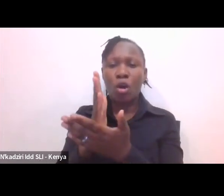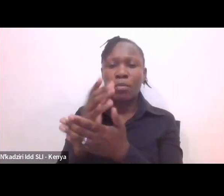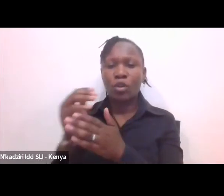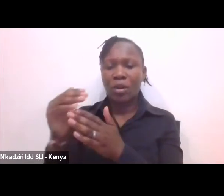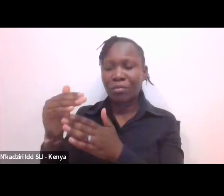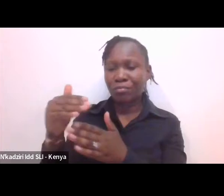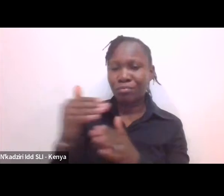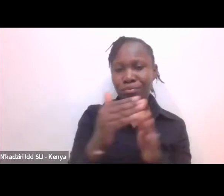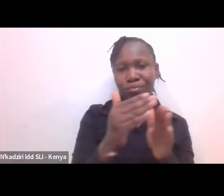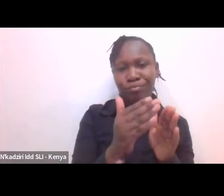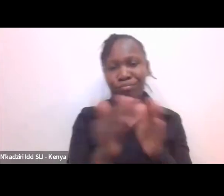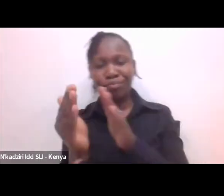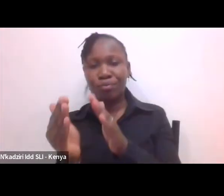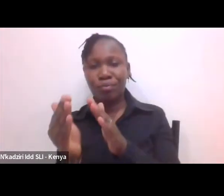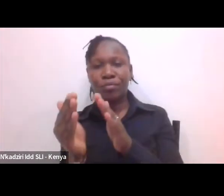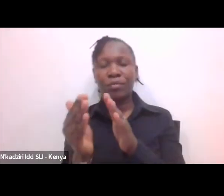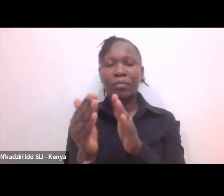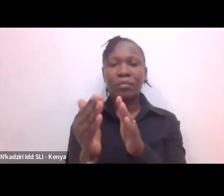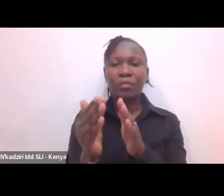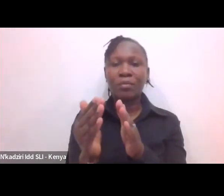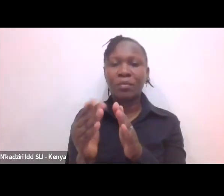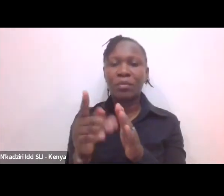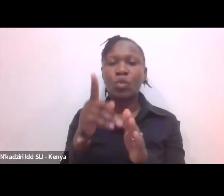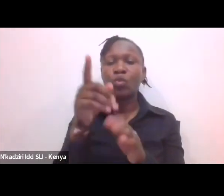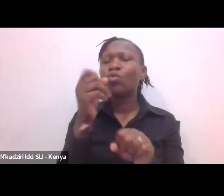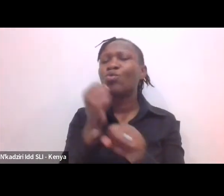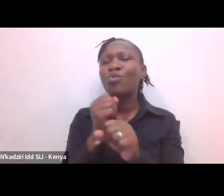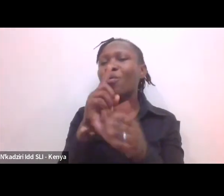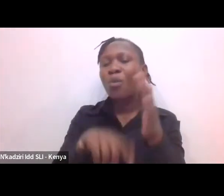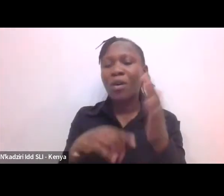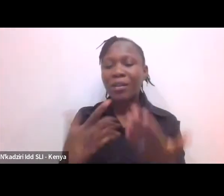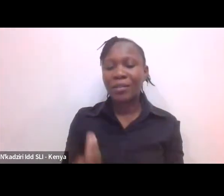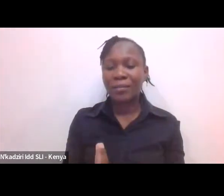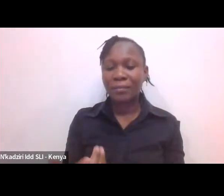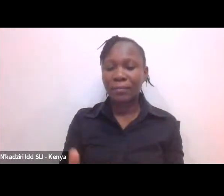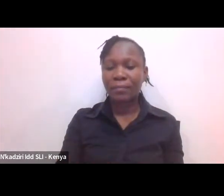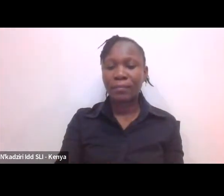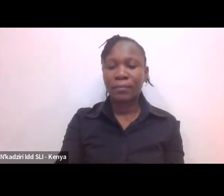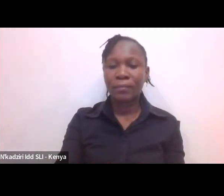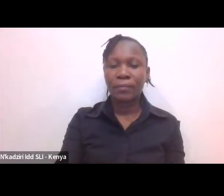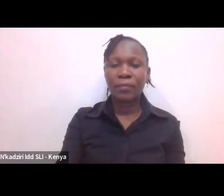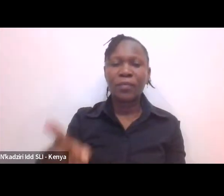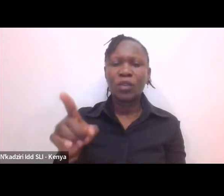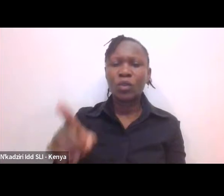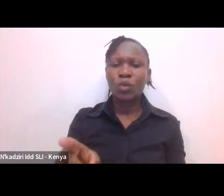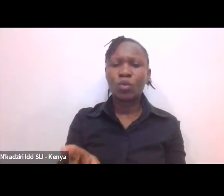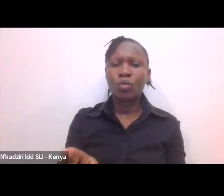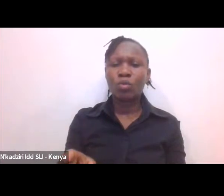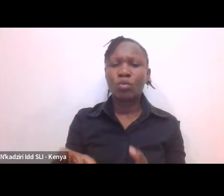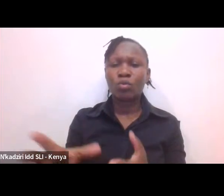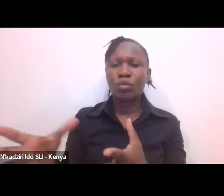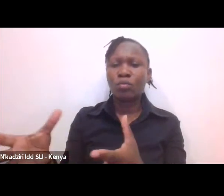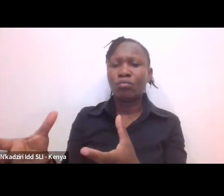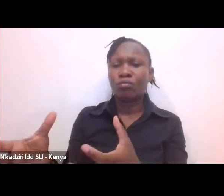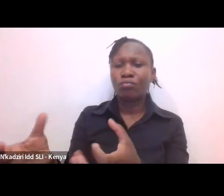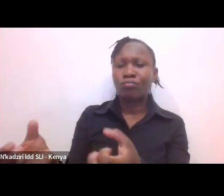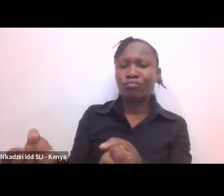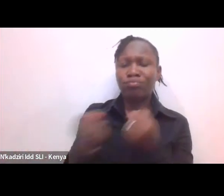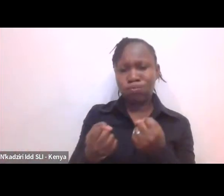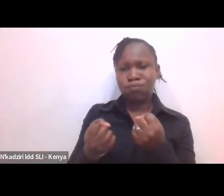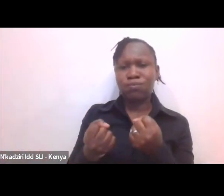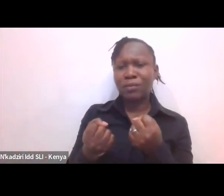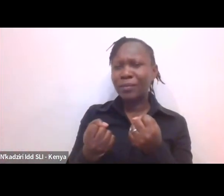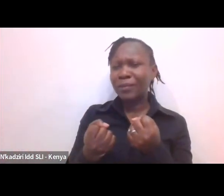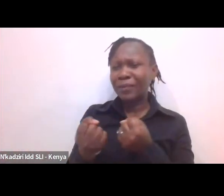First of all, what should you not do? Do not snatch at the wheel to try to compensate.